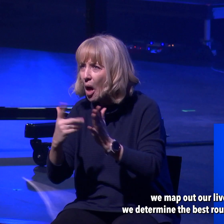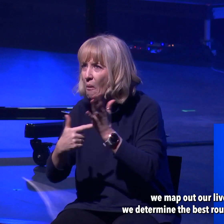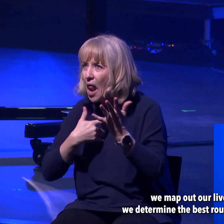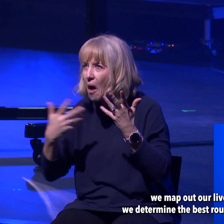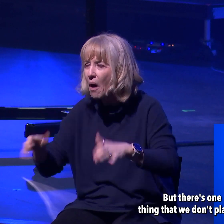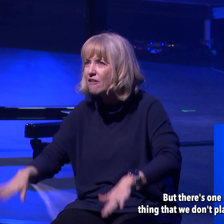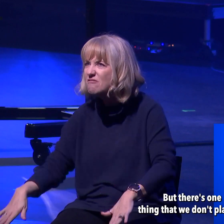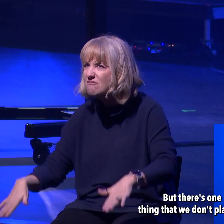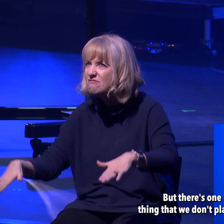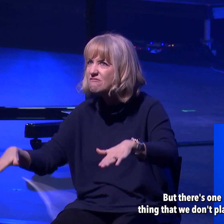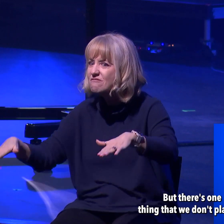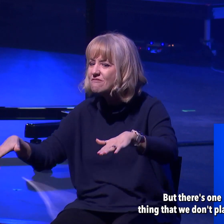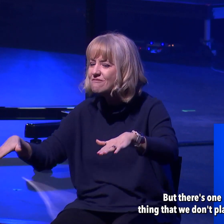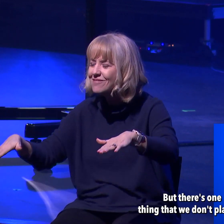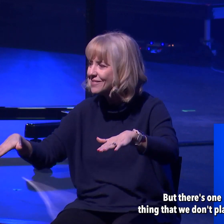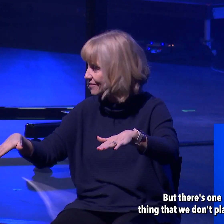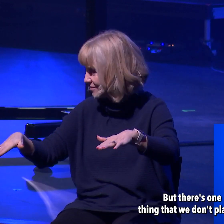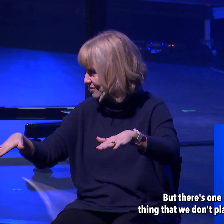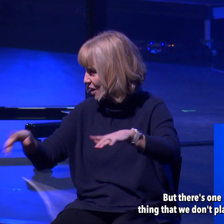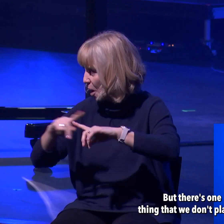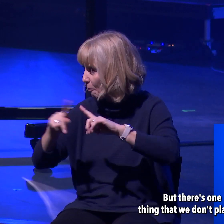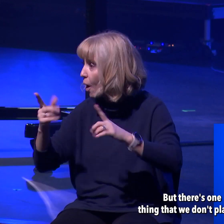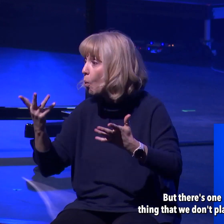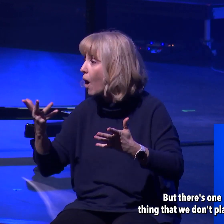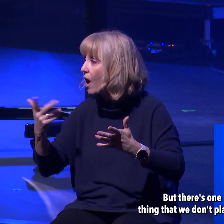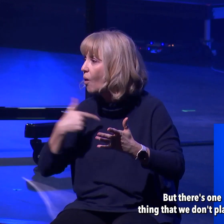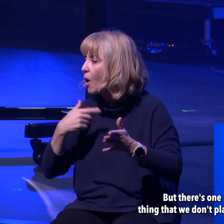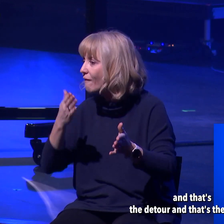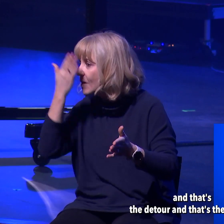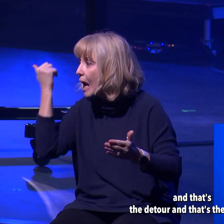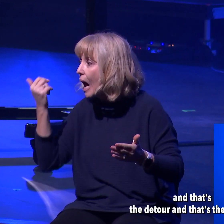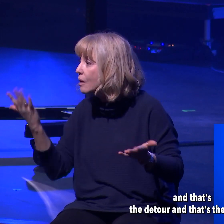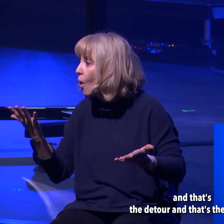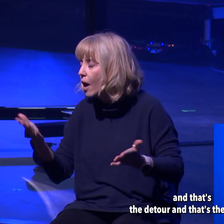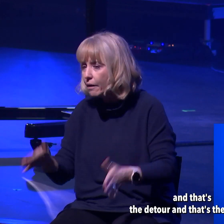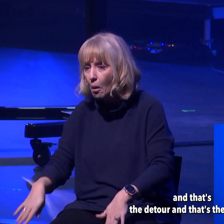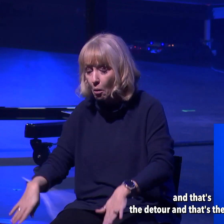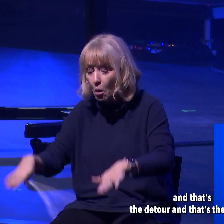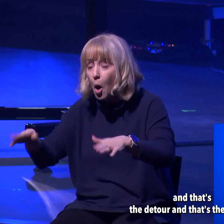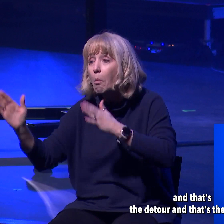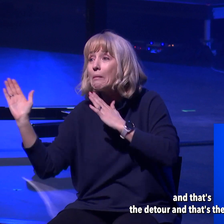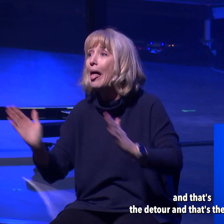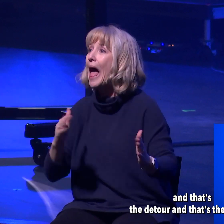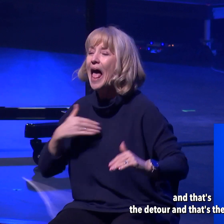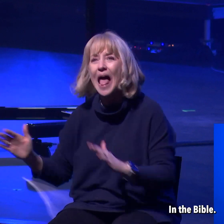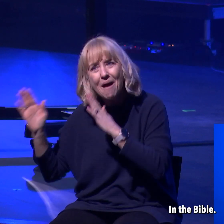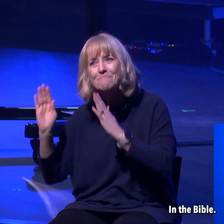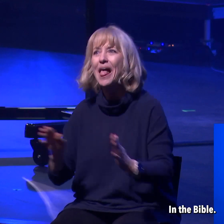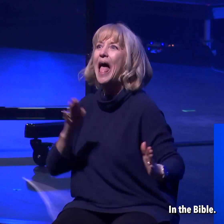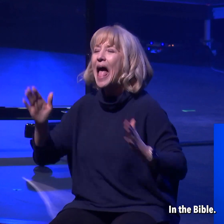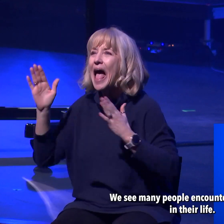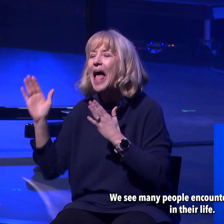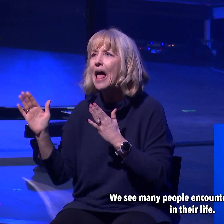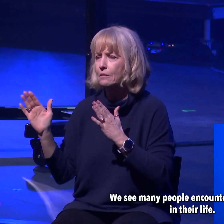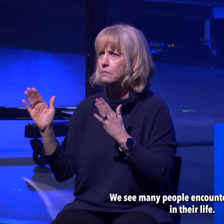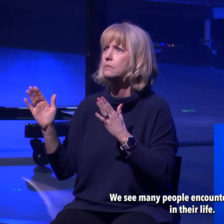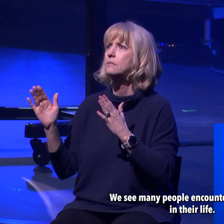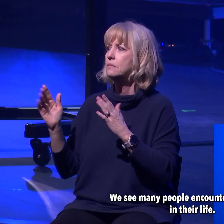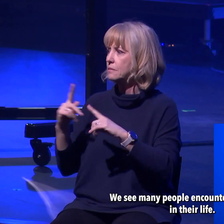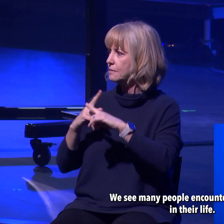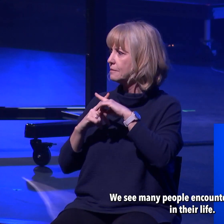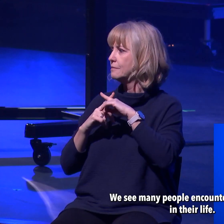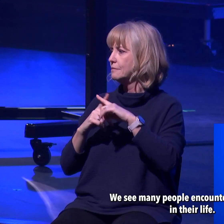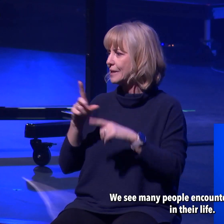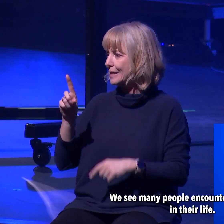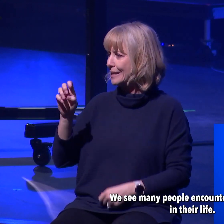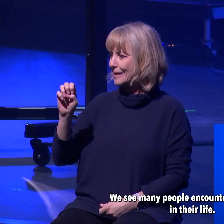take. But there's one thing that we don't plan for, and that's the detour. And that's the detour. In the Bible, we see many